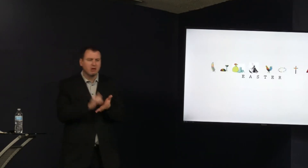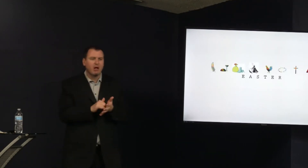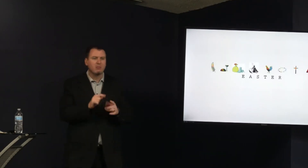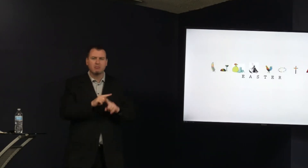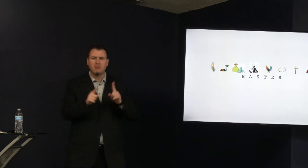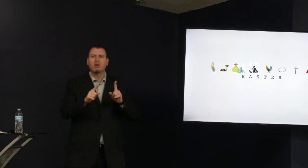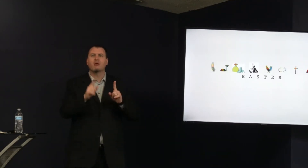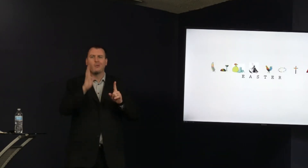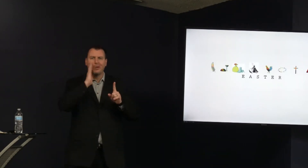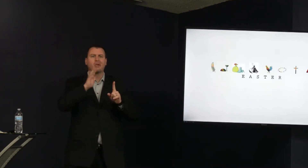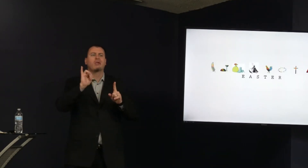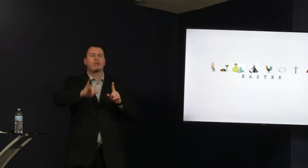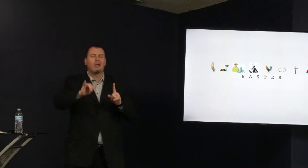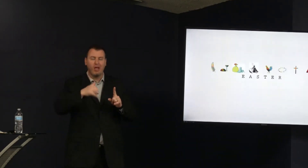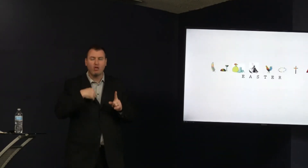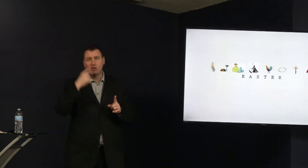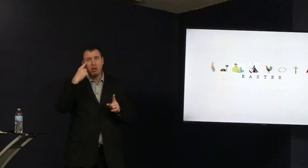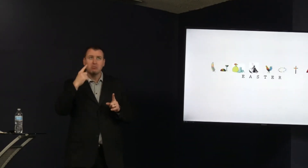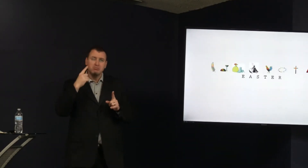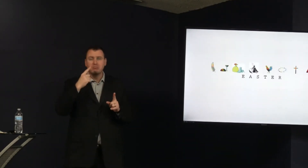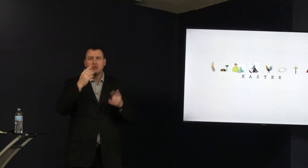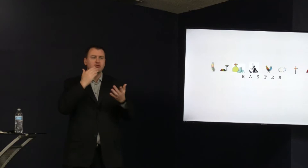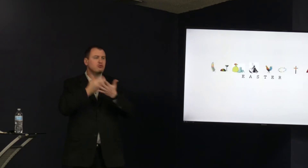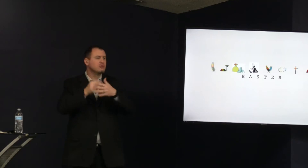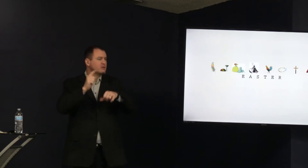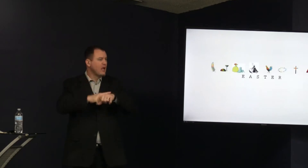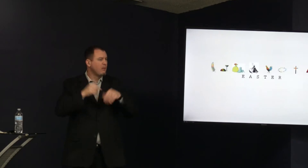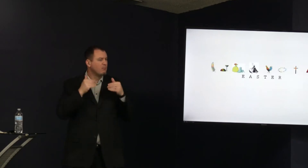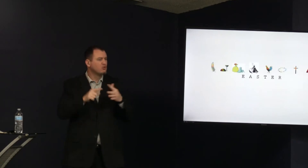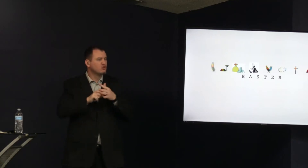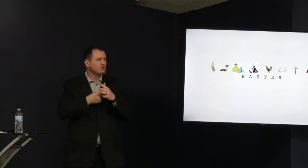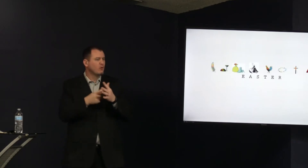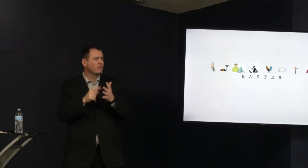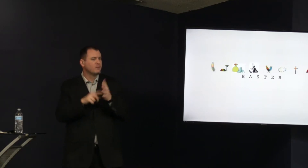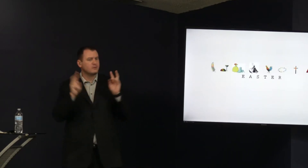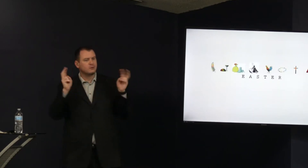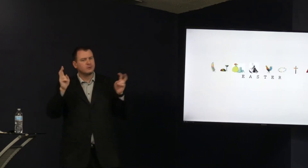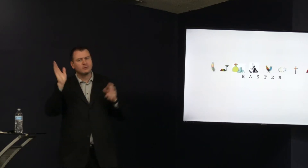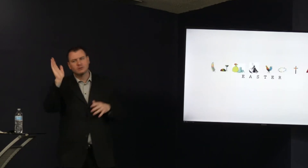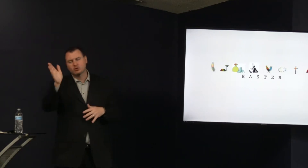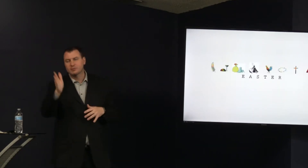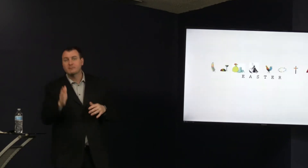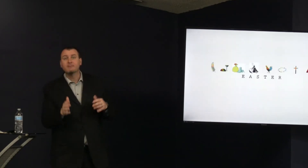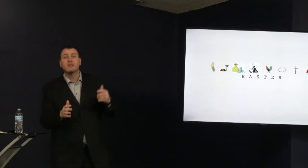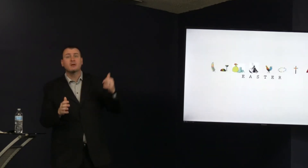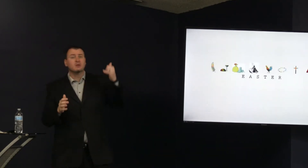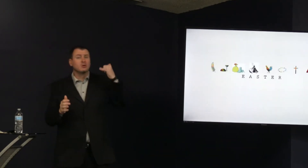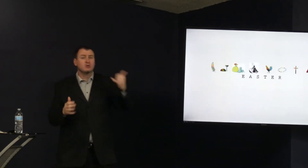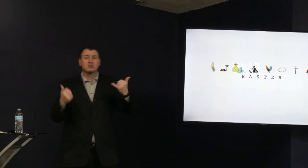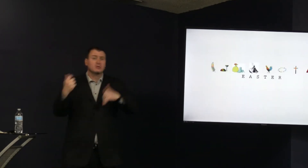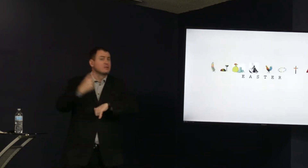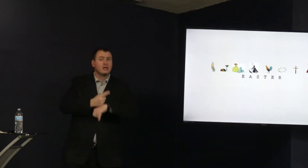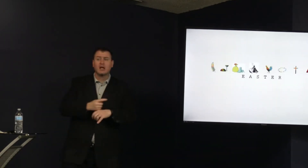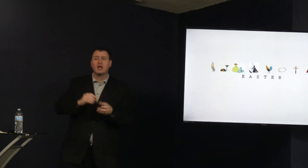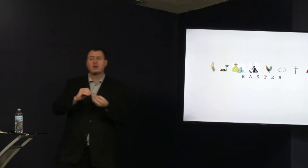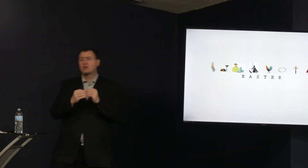others practice that, but we don't. But I just thought that, it would be a good time to start this sermon